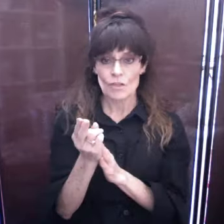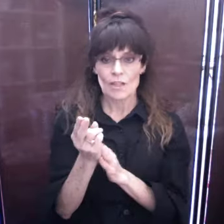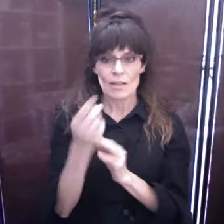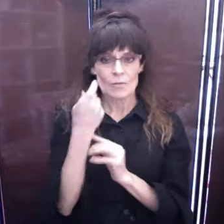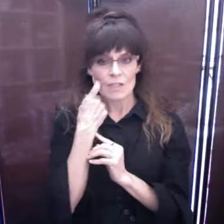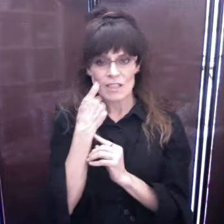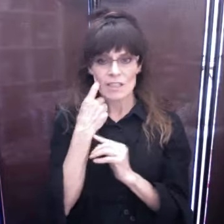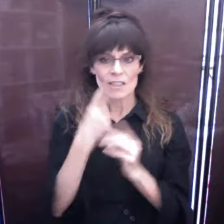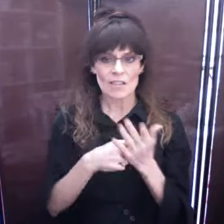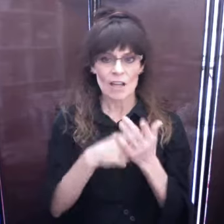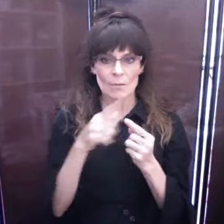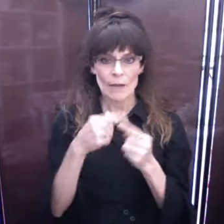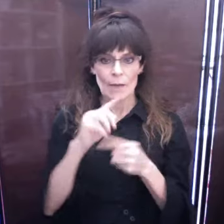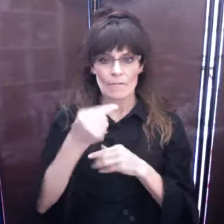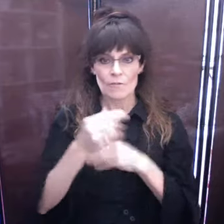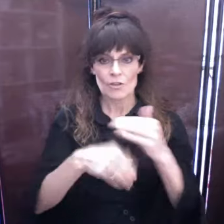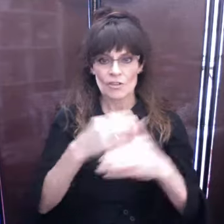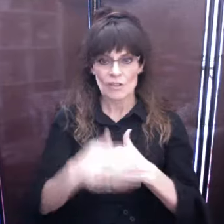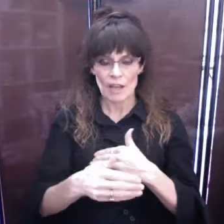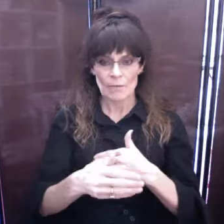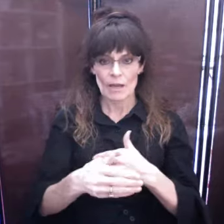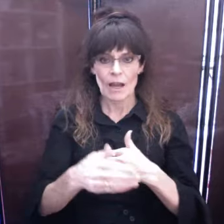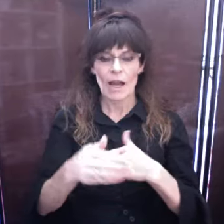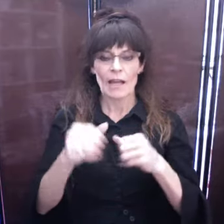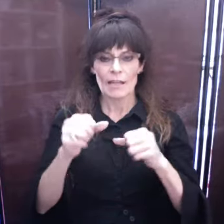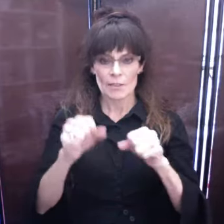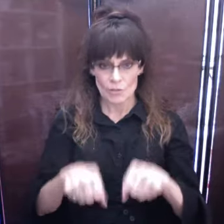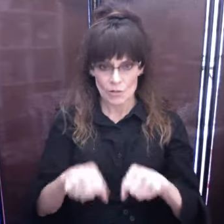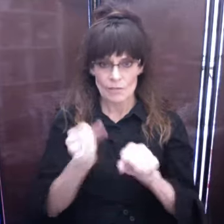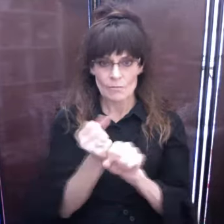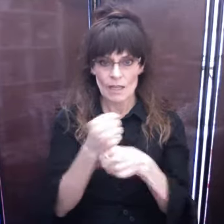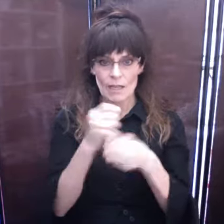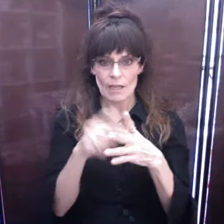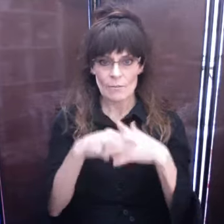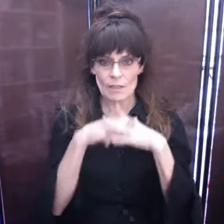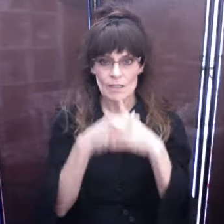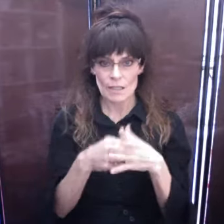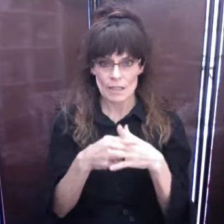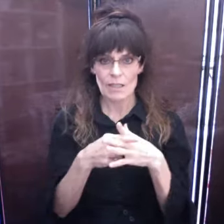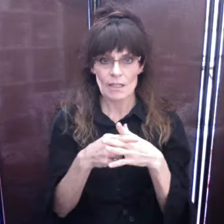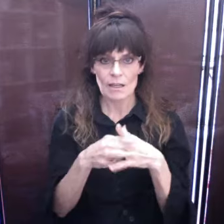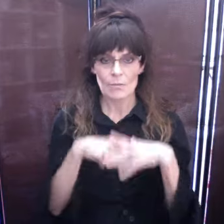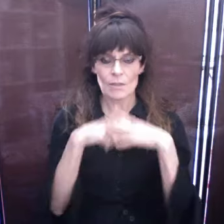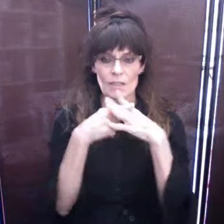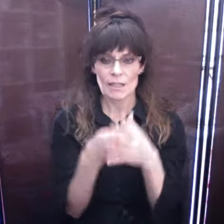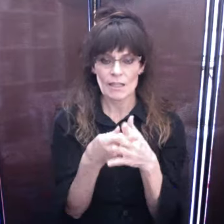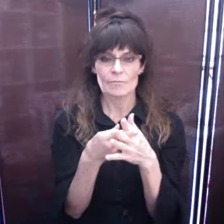step, I was able to make a beginning, right? I was able to make a beginning. And you